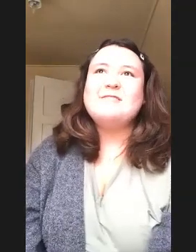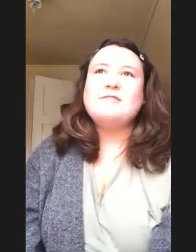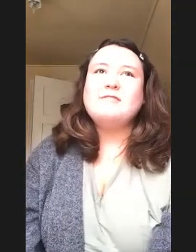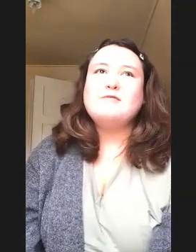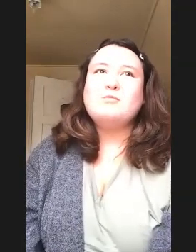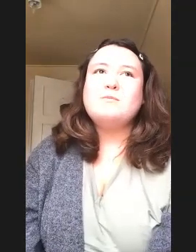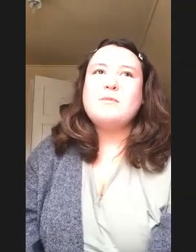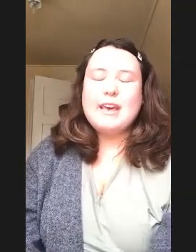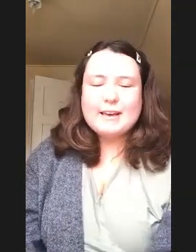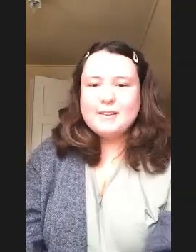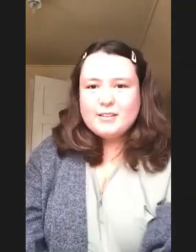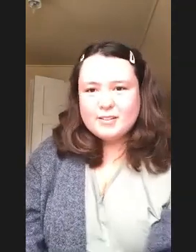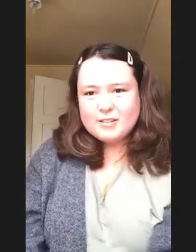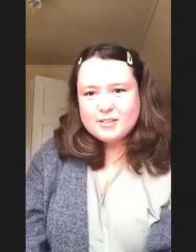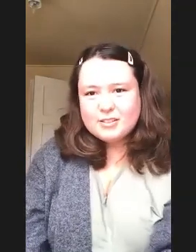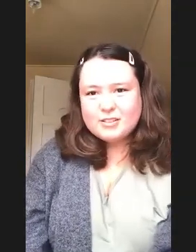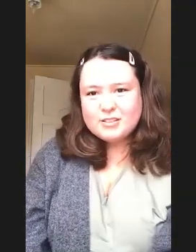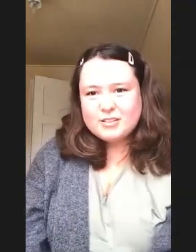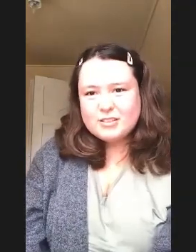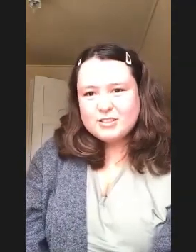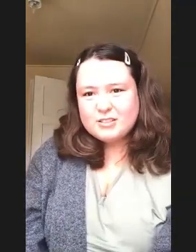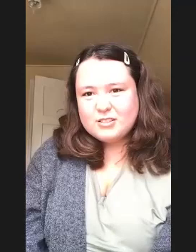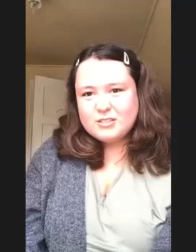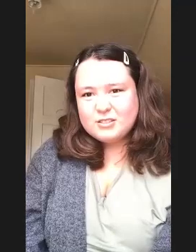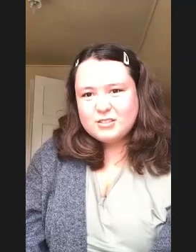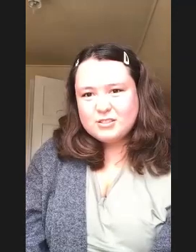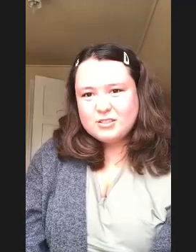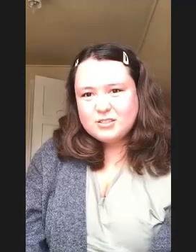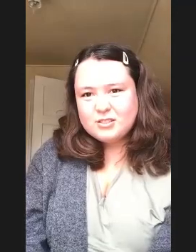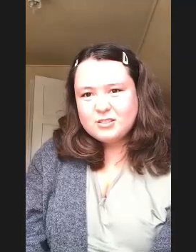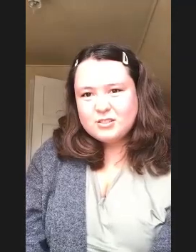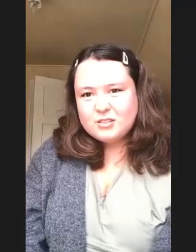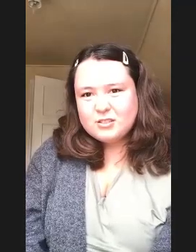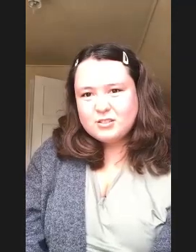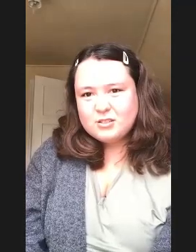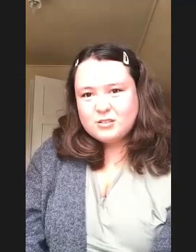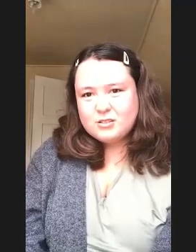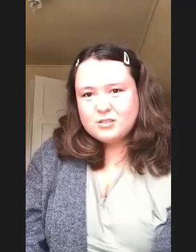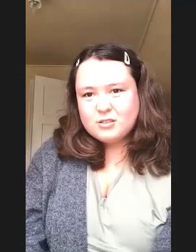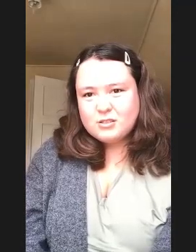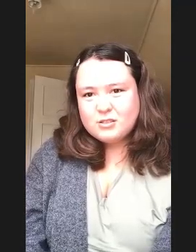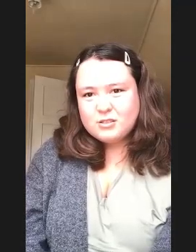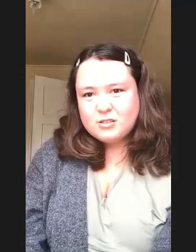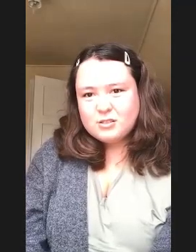Yeah, are Yeah. there other emotions that you know? I feel like this is good for if you're talking to somebody for the first